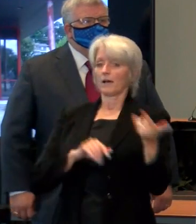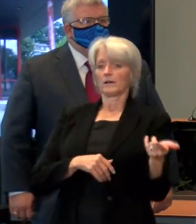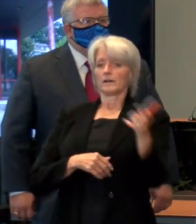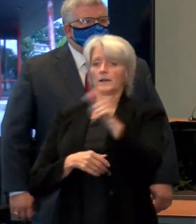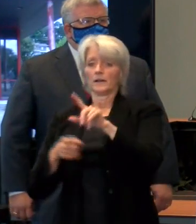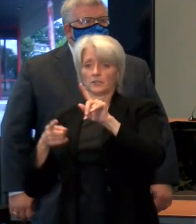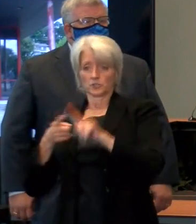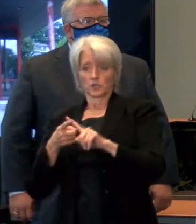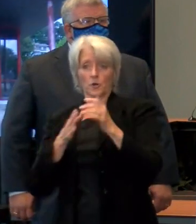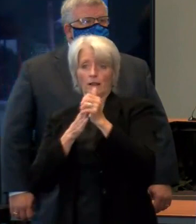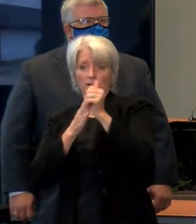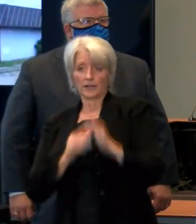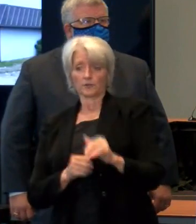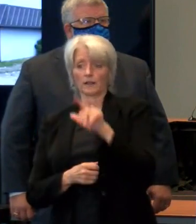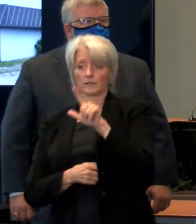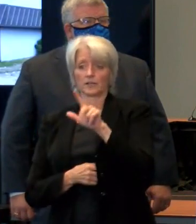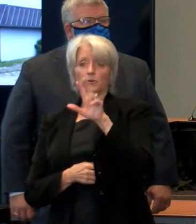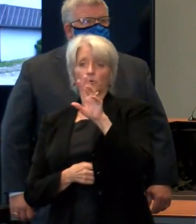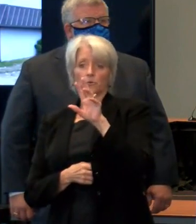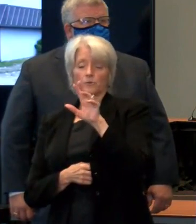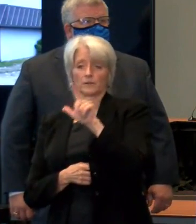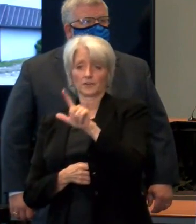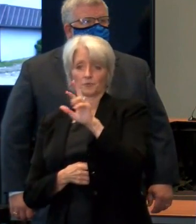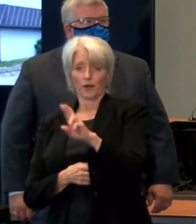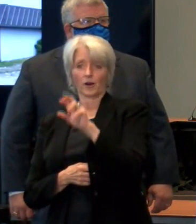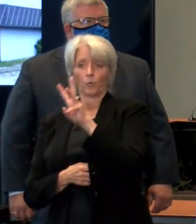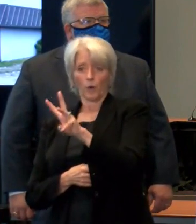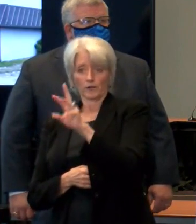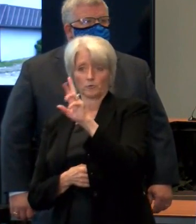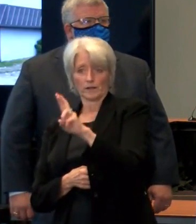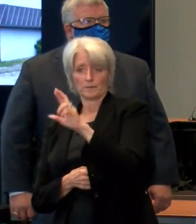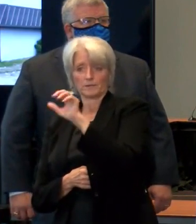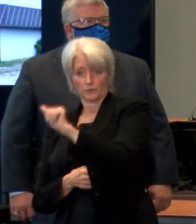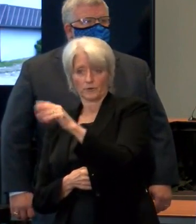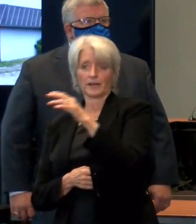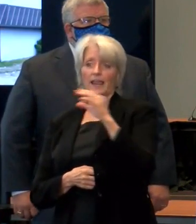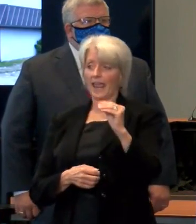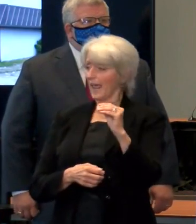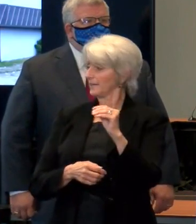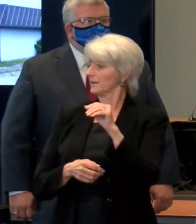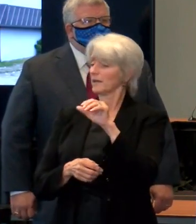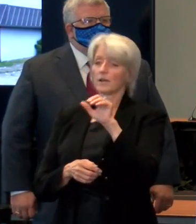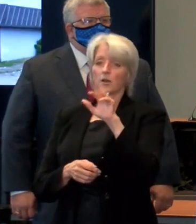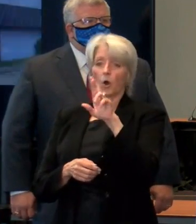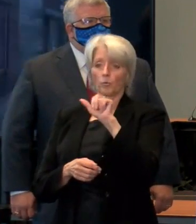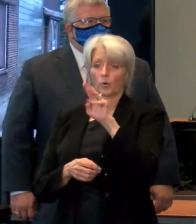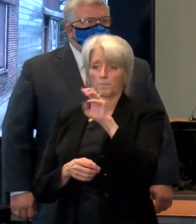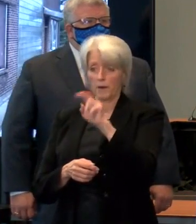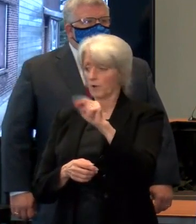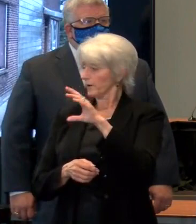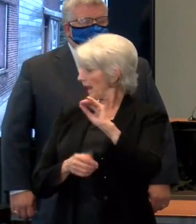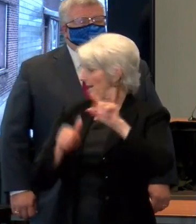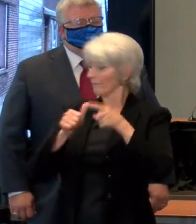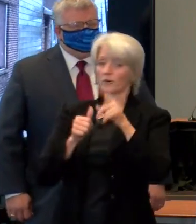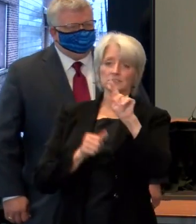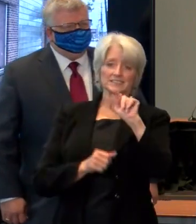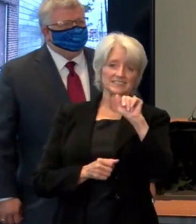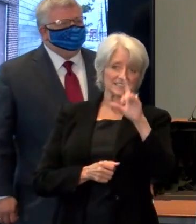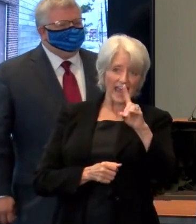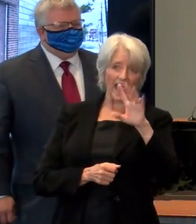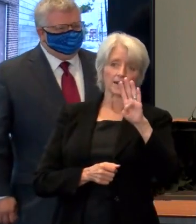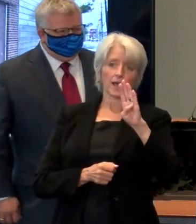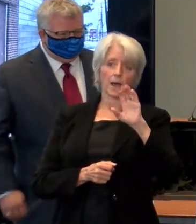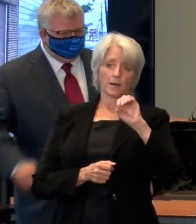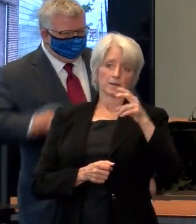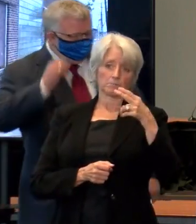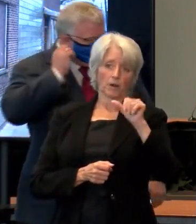of Little Rock Water Reclamation Authority. We'll have Greg Ramon, and immediately following Greg Ramon, we'll have Tad Bohannon. Well, actually, Tad Bohannon will go first, Central Arkansas Water, then